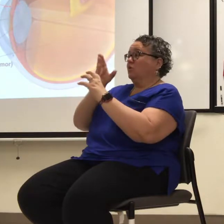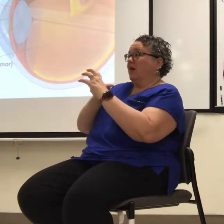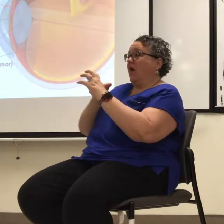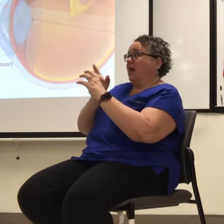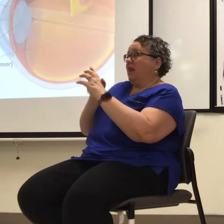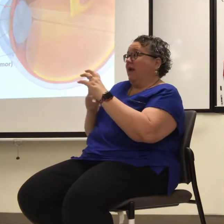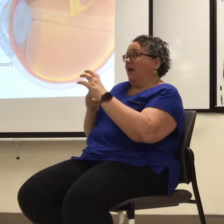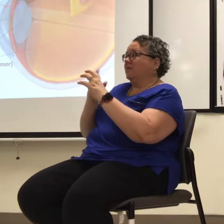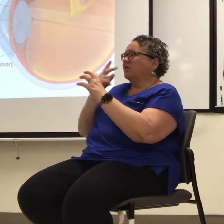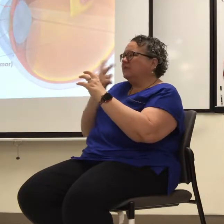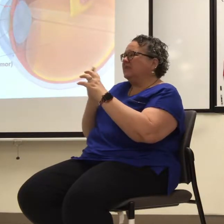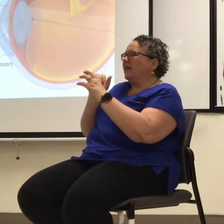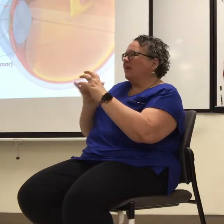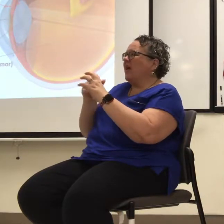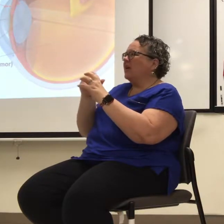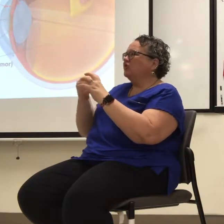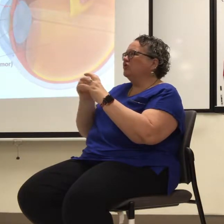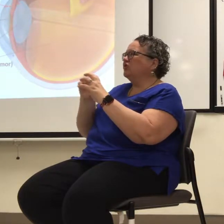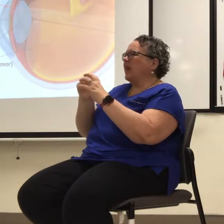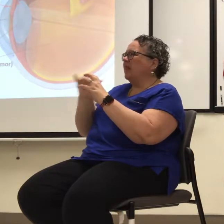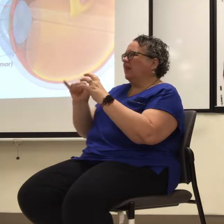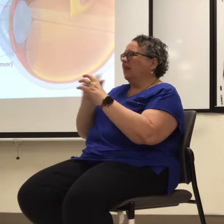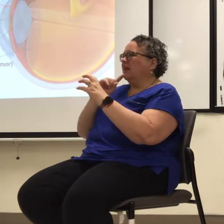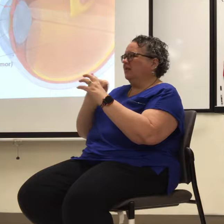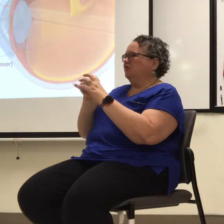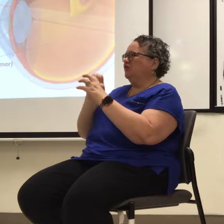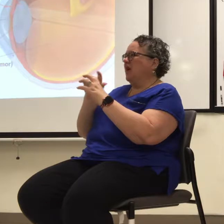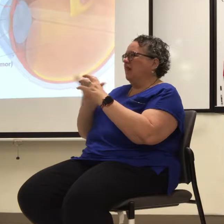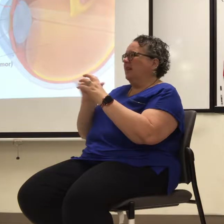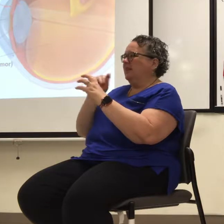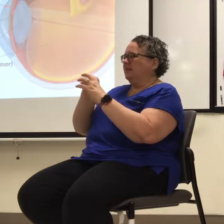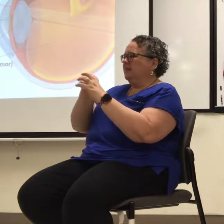there, or it usually disintegrates into liquid.